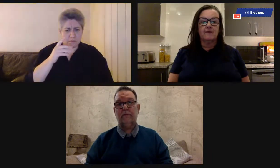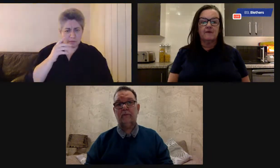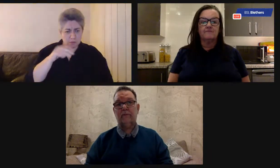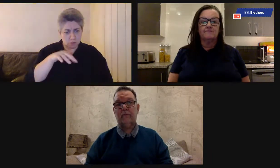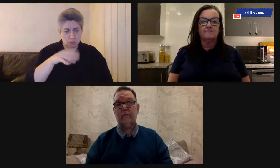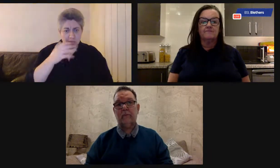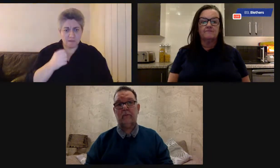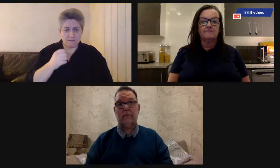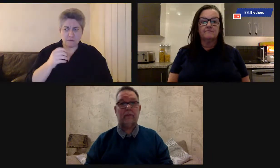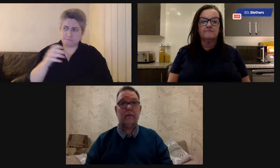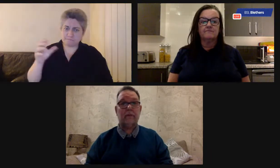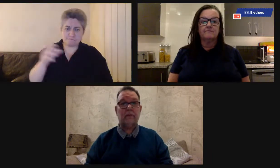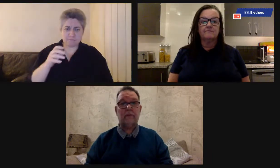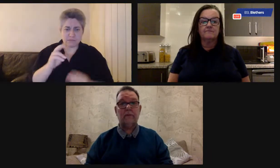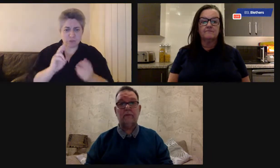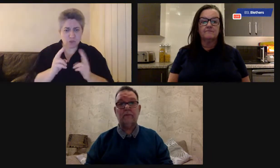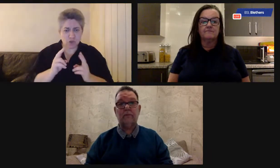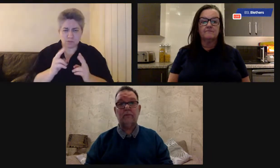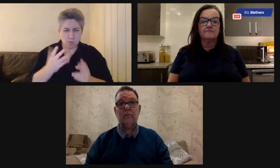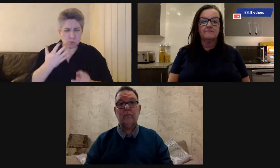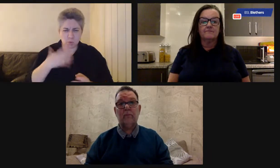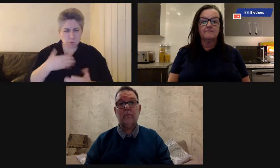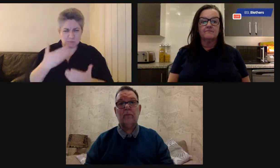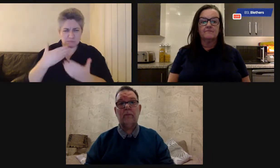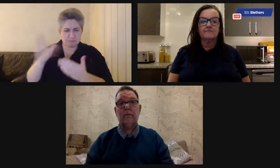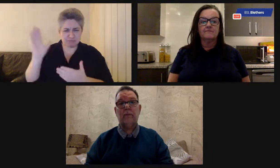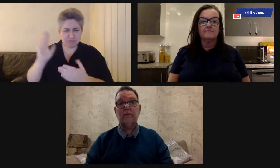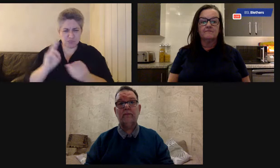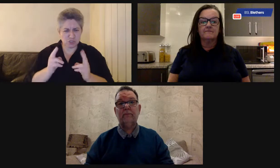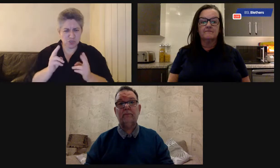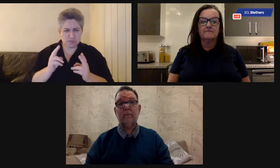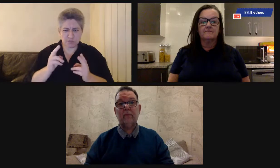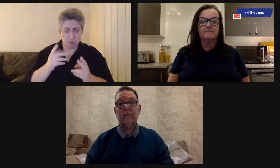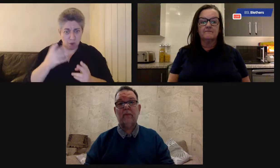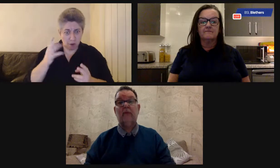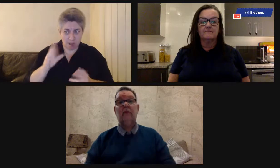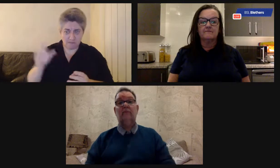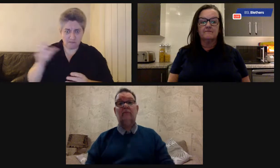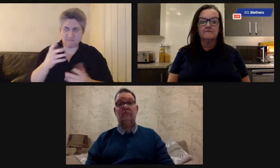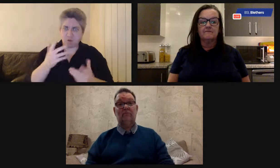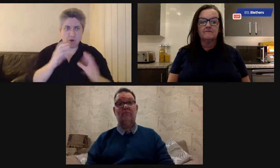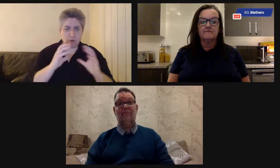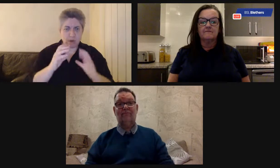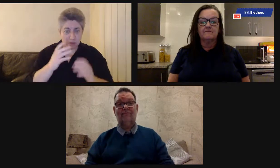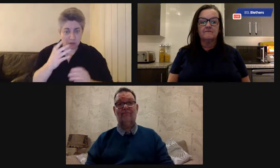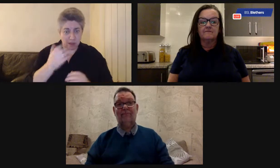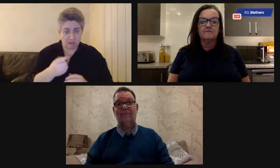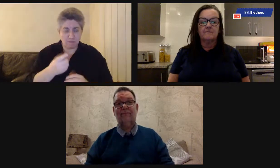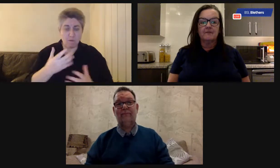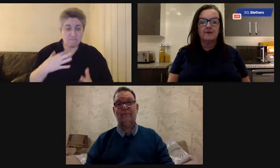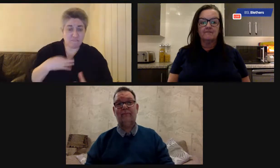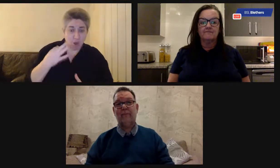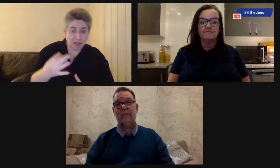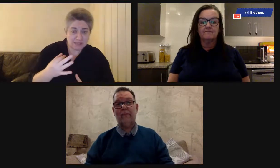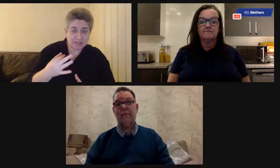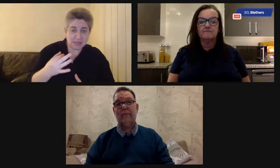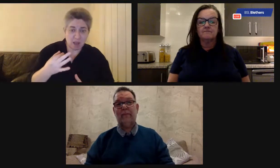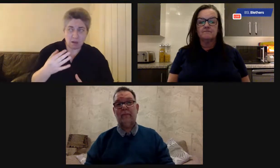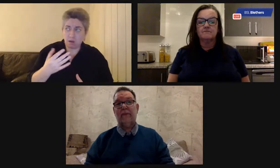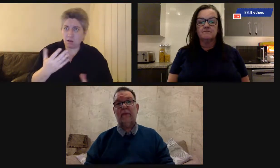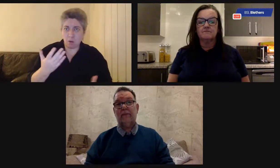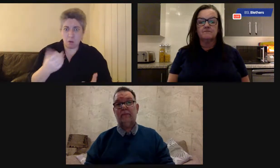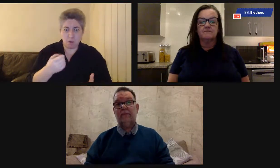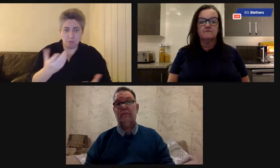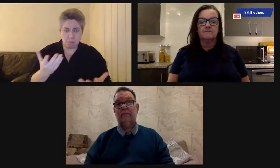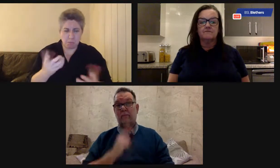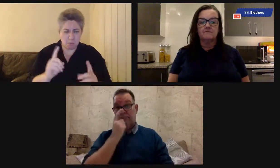people from Yorkshire are the biggest demographic that we've got that come. So I'm just thinking, do you need interpreters when you're